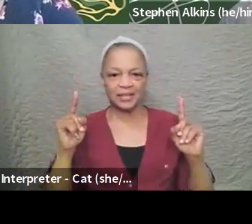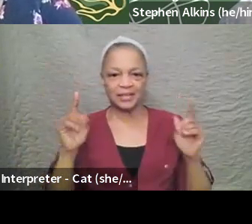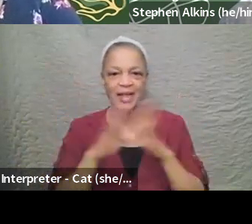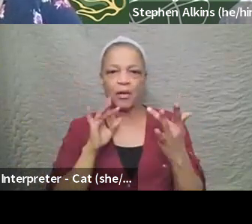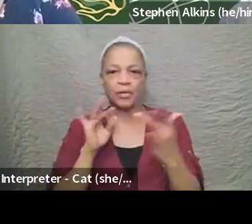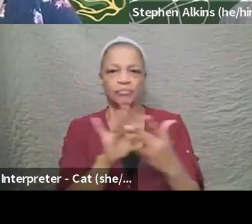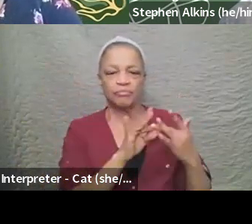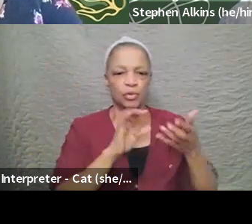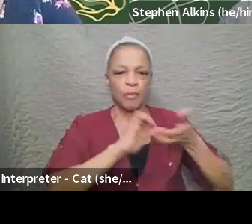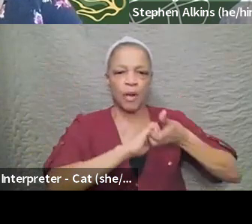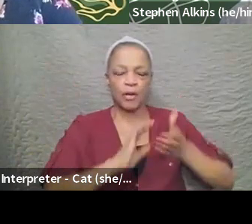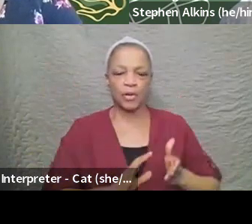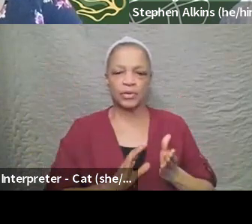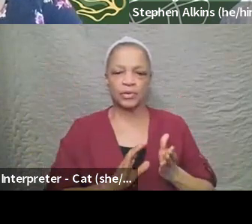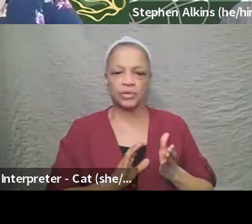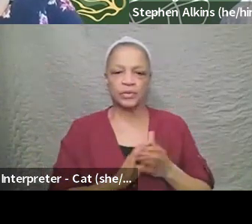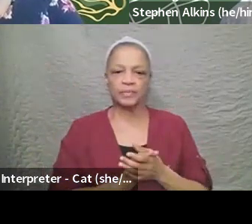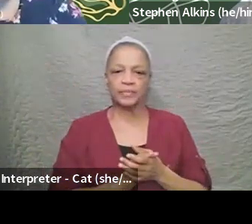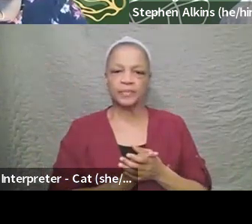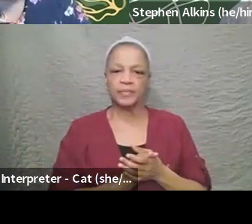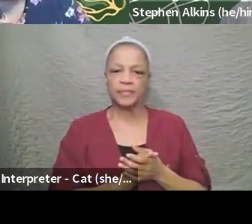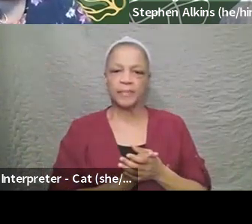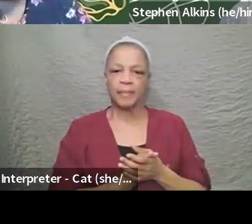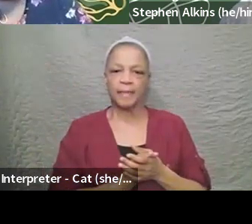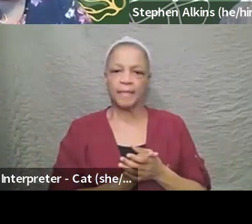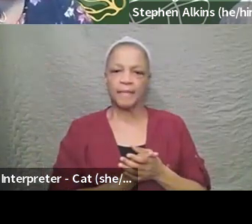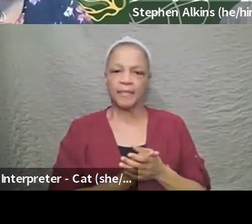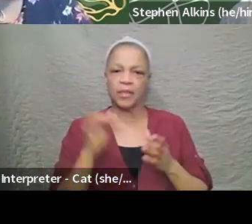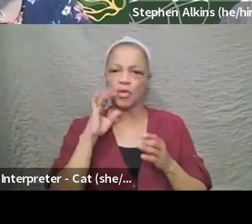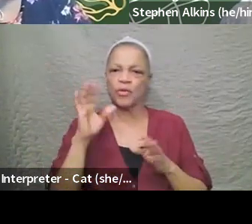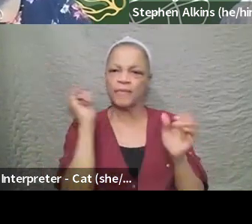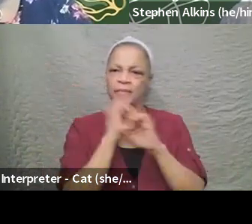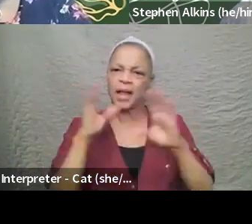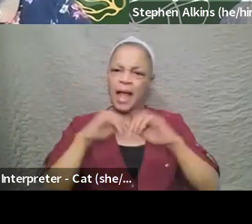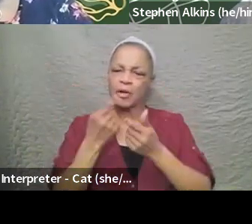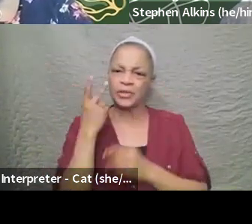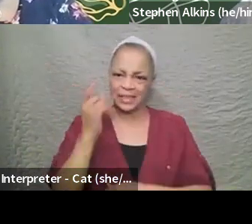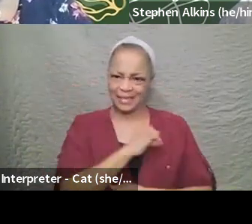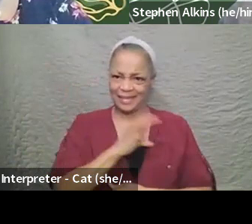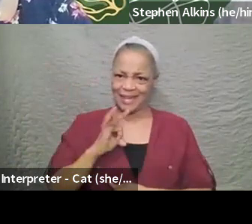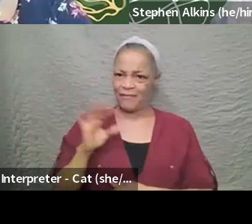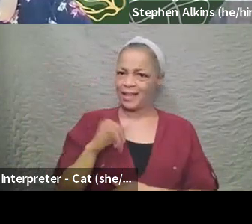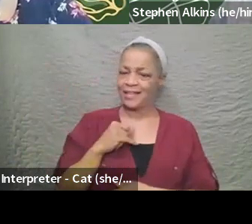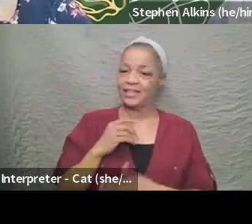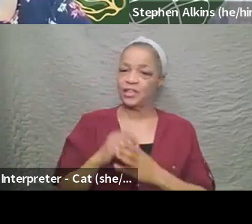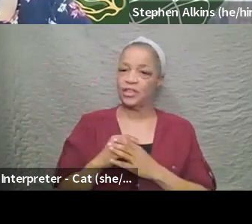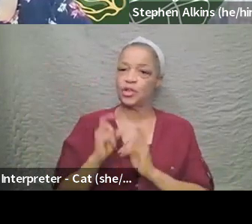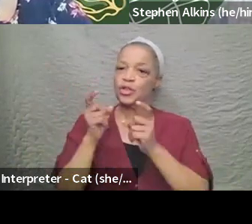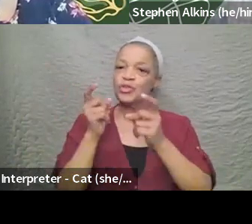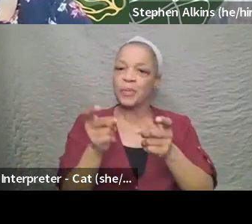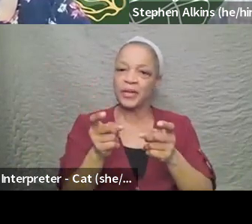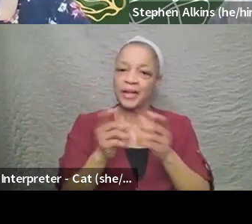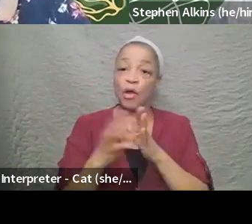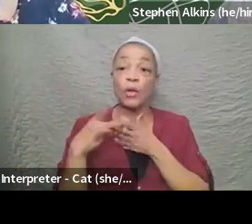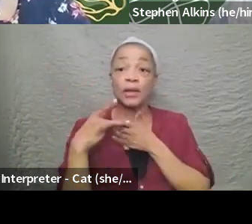partners. How do you see staff like this contributing and or potentially